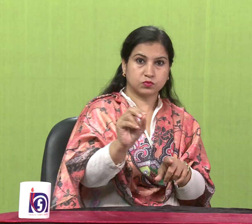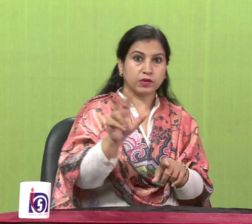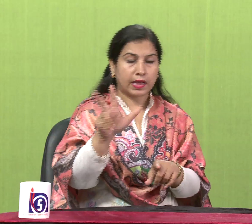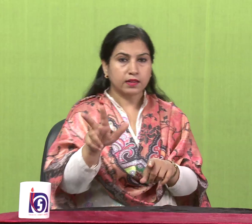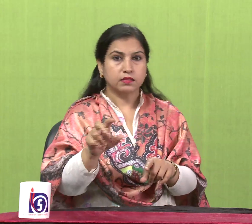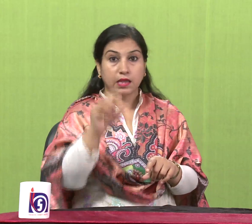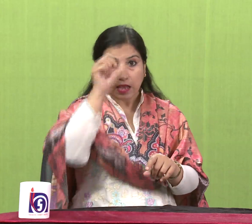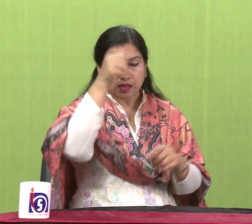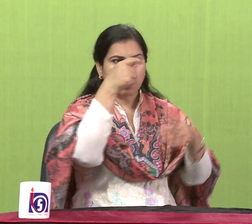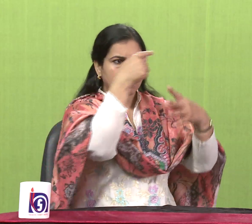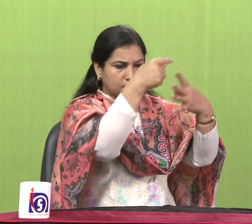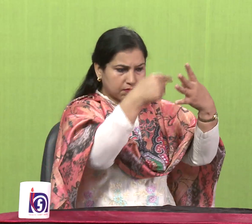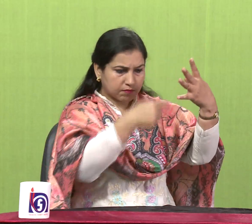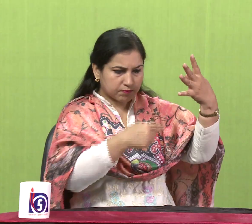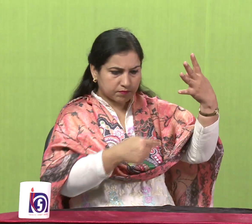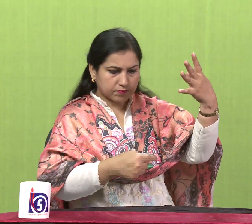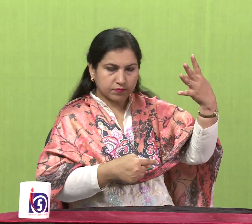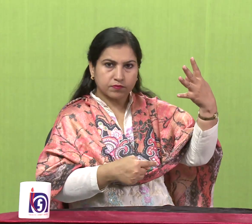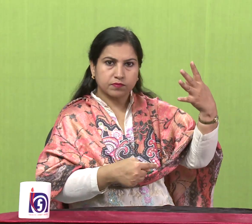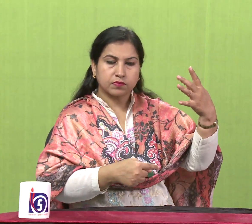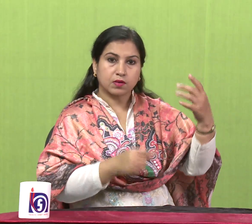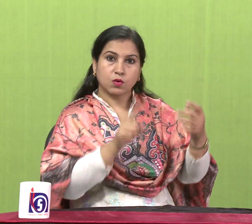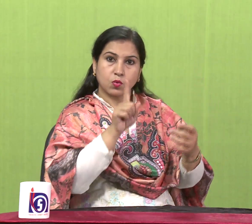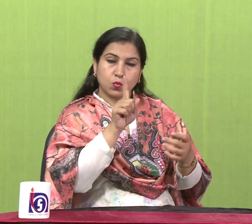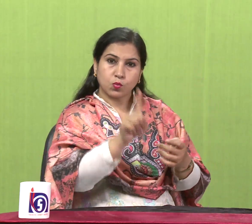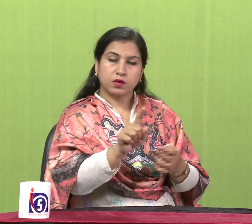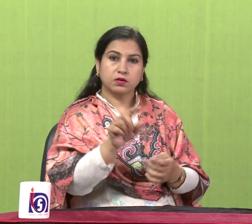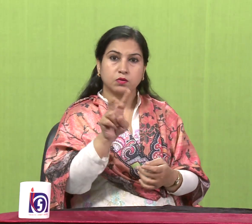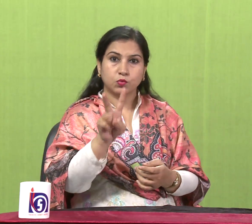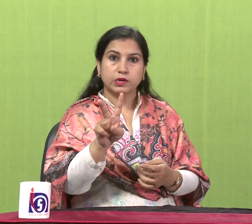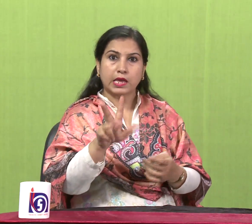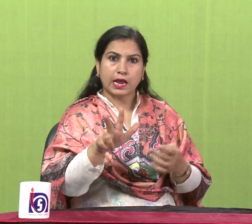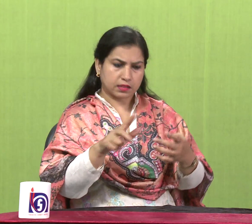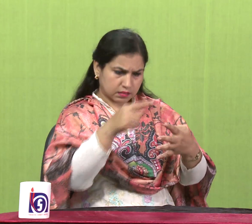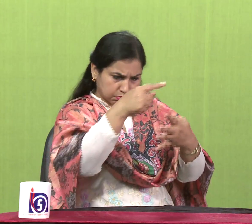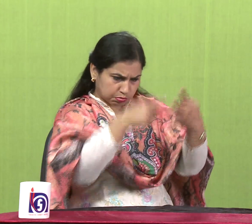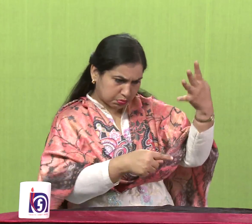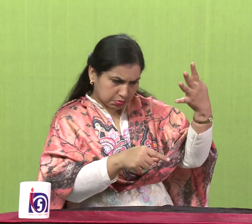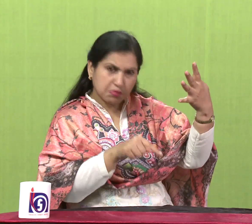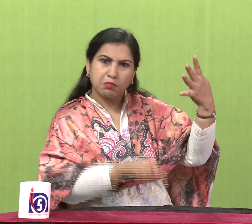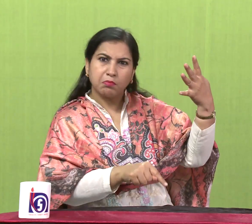2007-2008, India came 128th out of 177 countries.